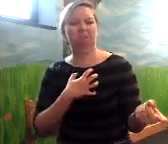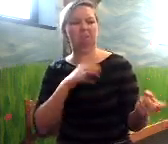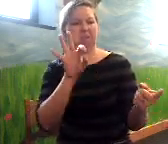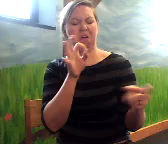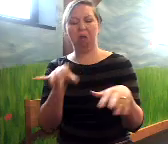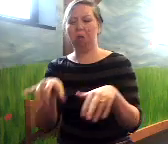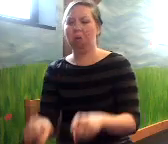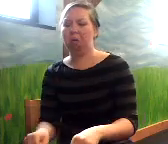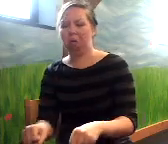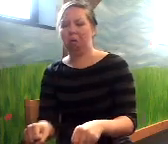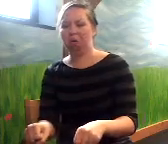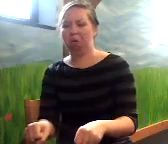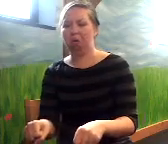very important event happened